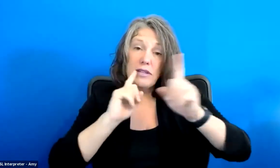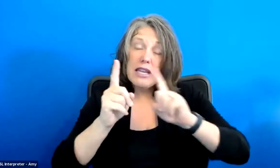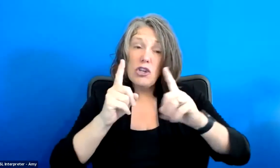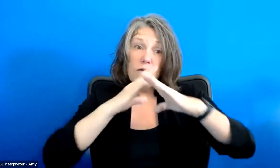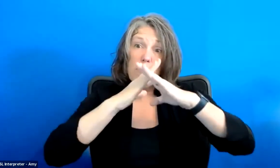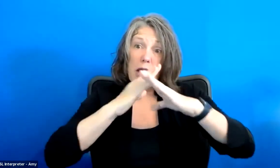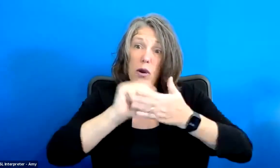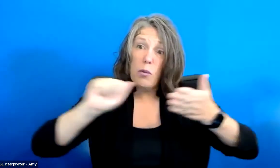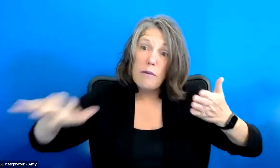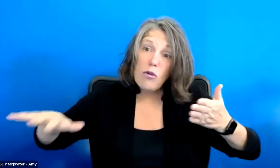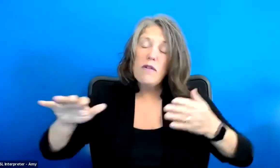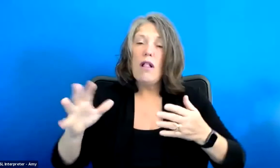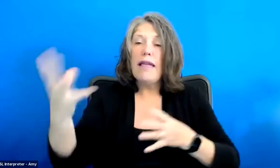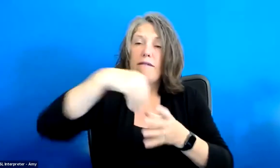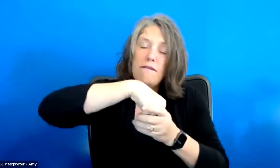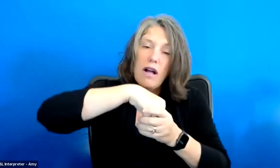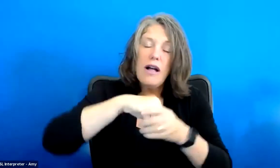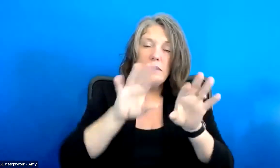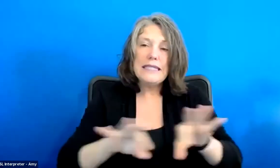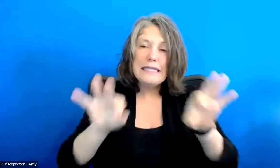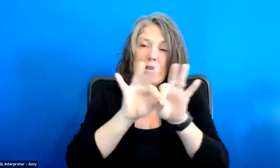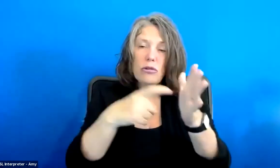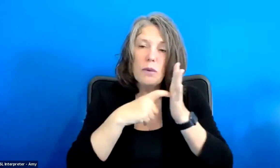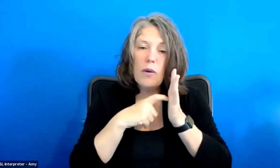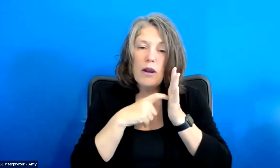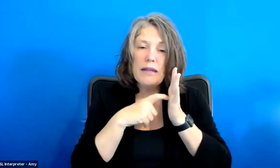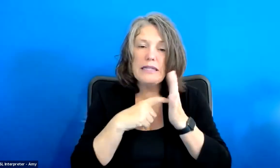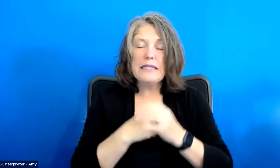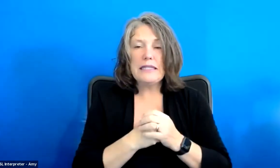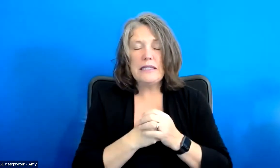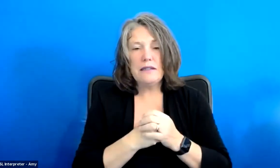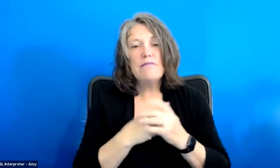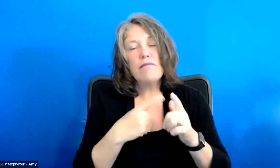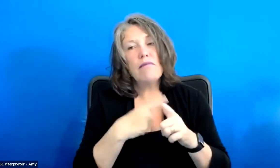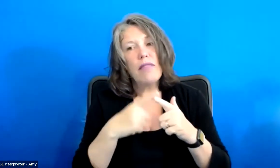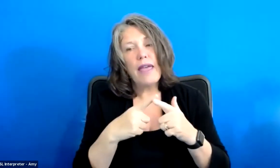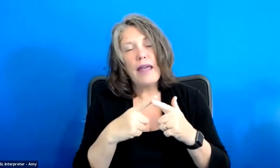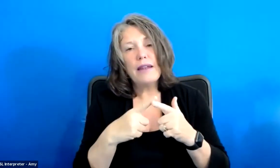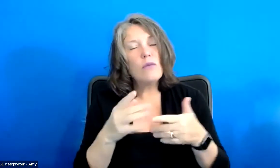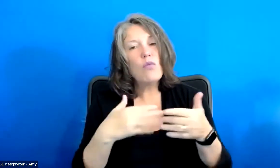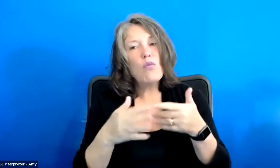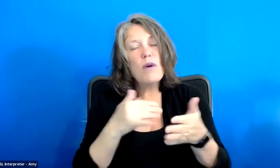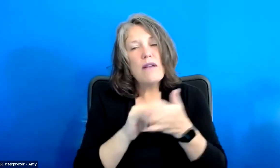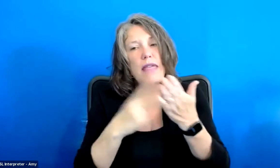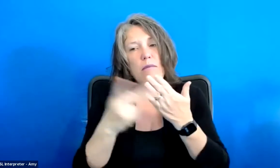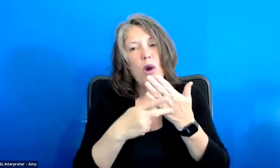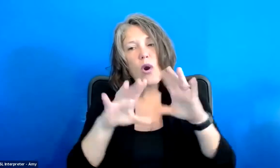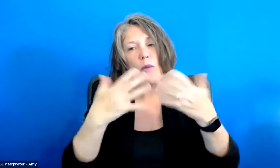removal involves essential requirements, then whatever